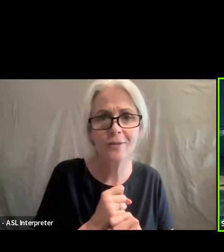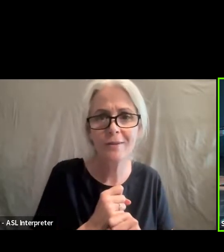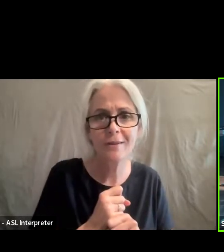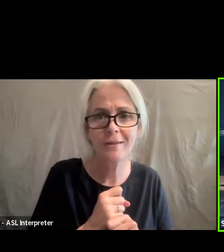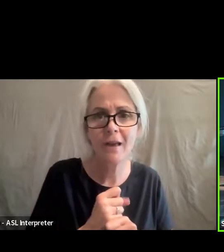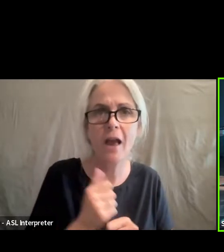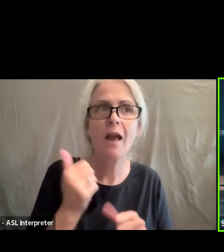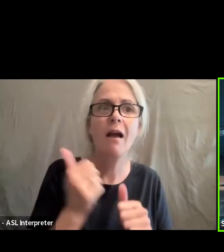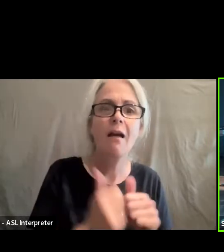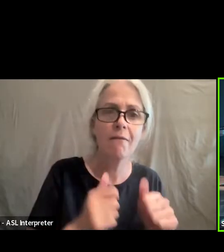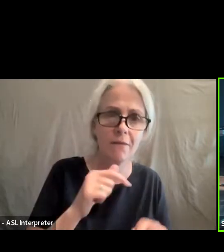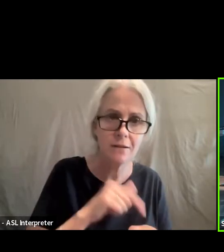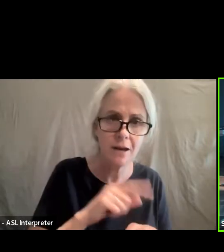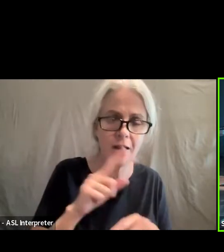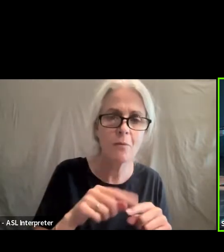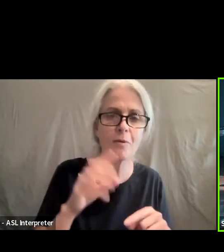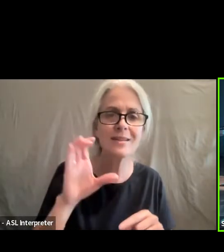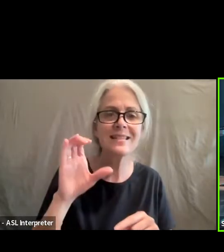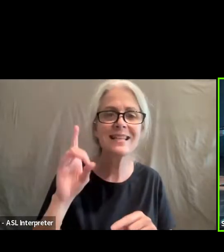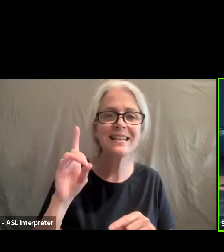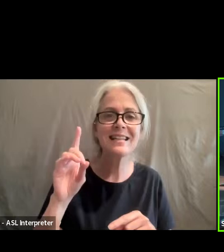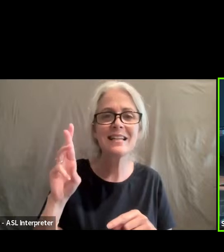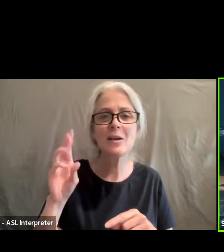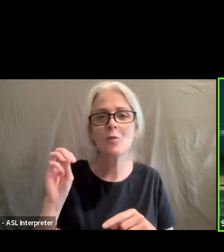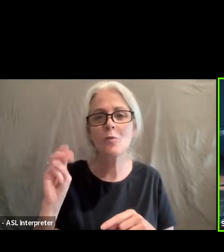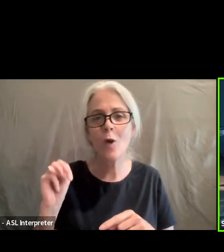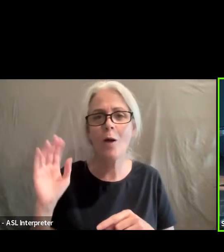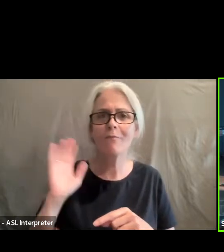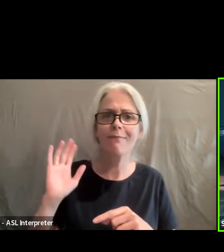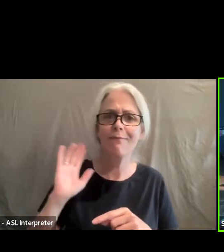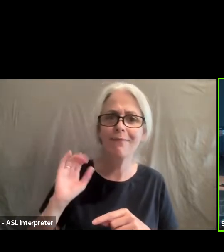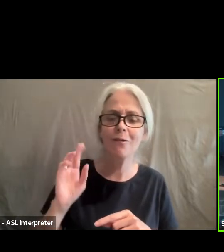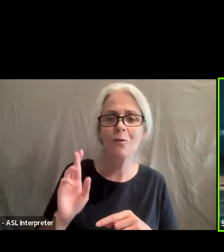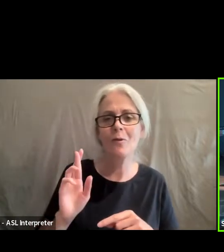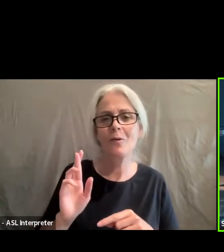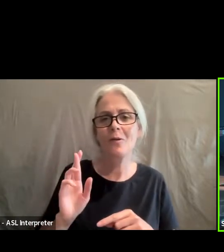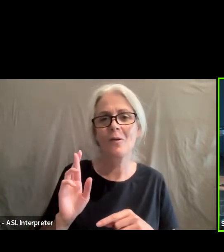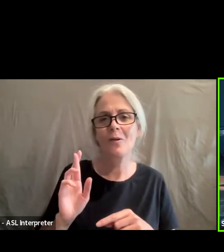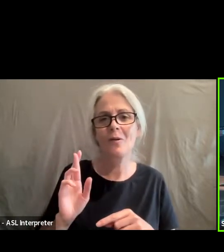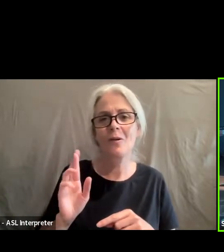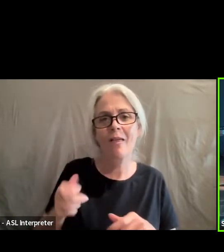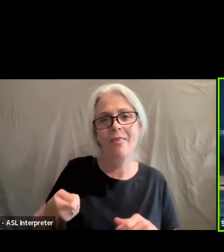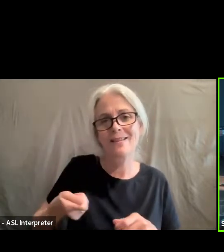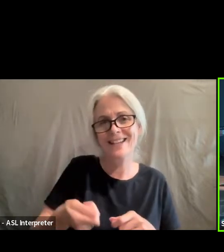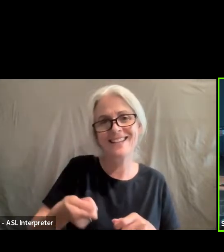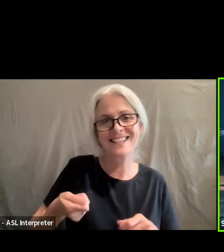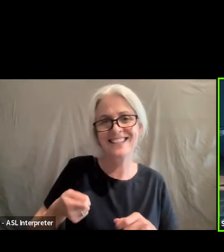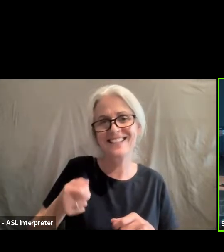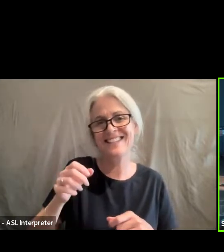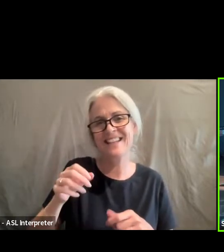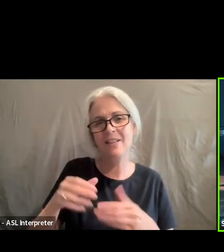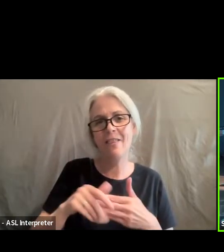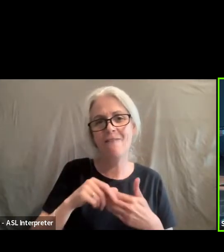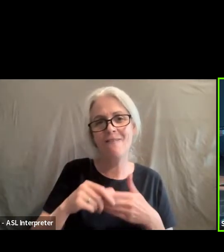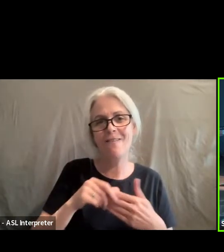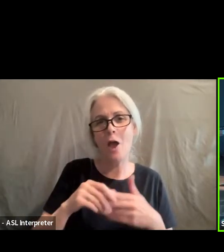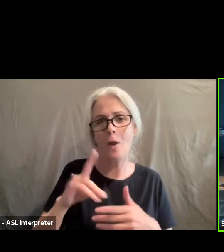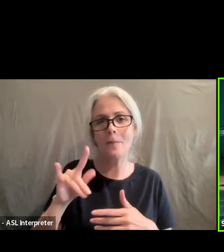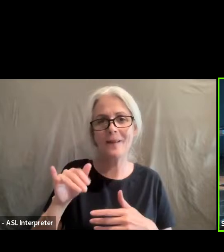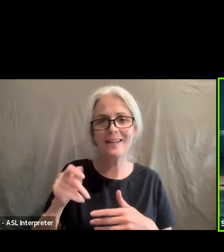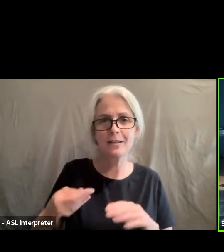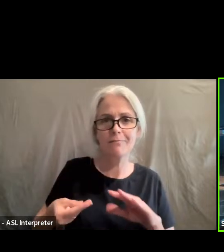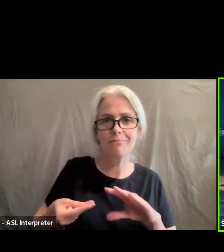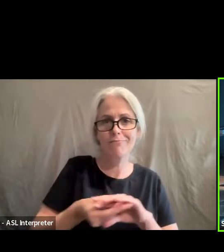every time when it was CD-ROMs a long time ago, or it was floppy disks or whatever. Floppy